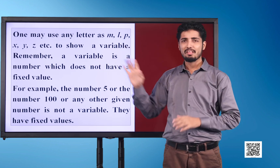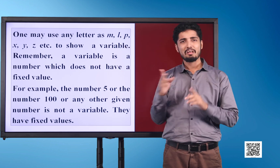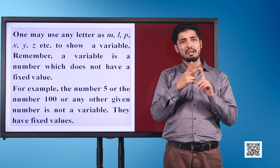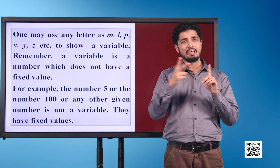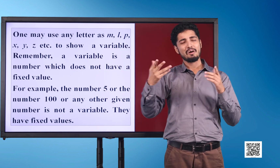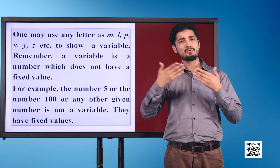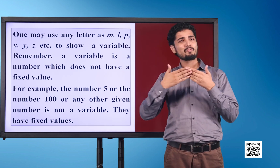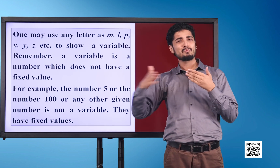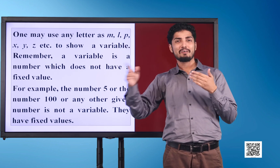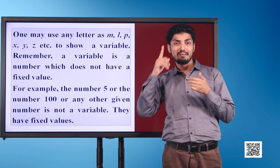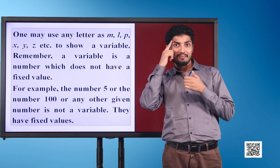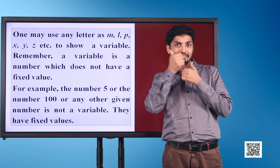value.